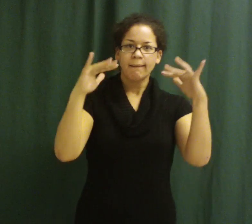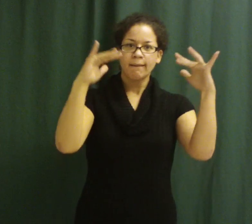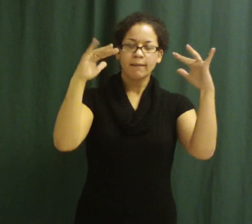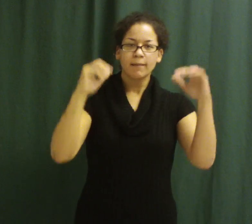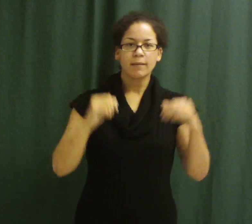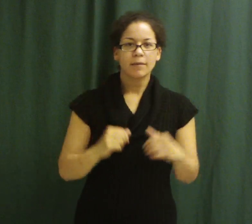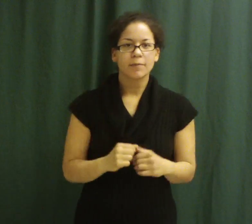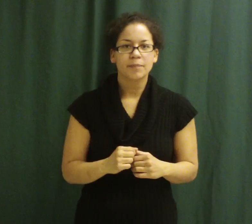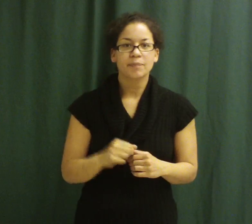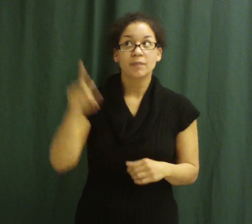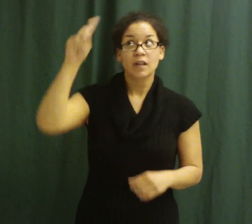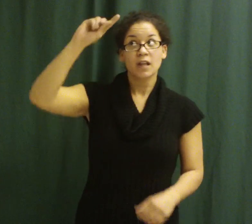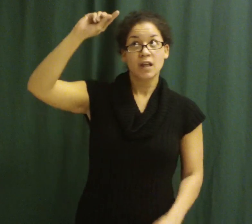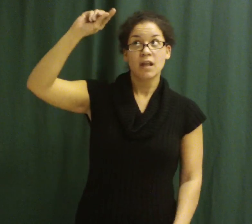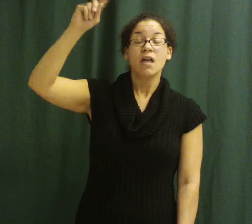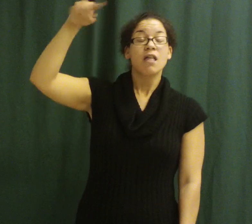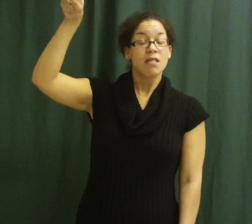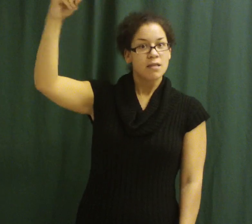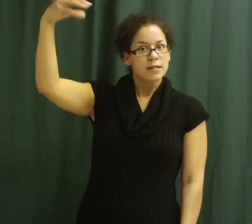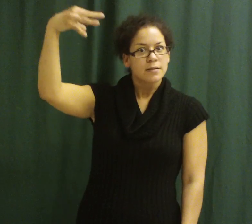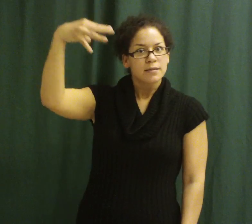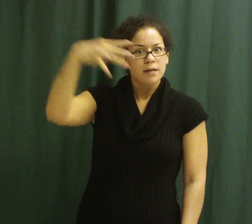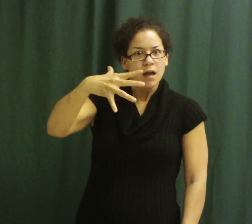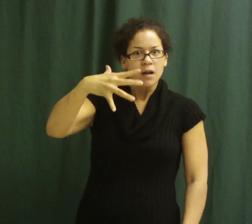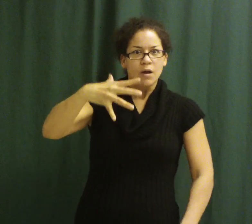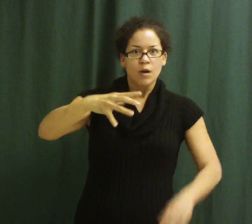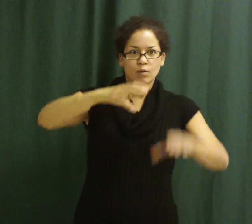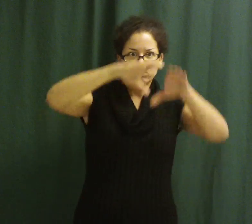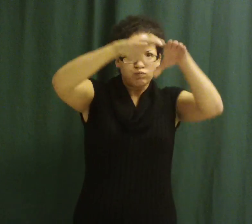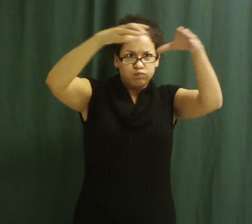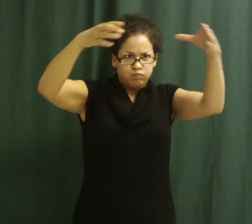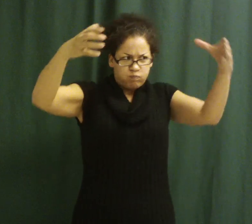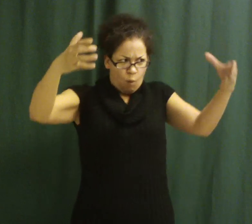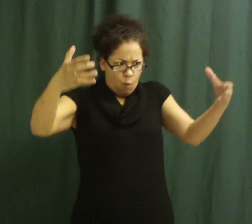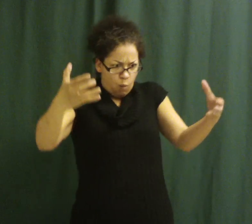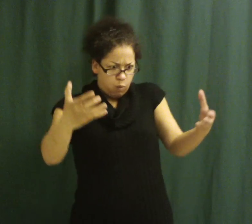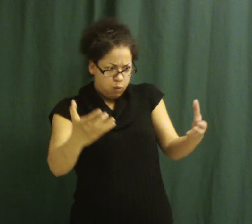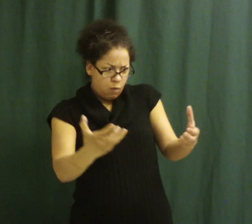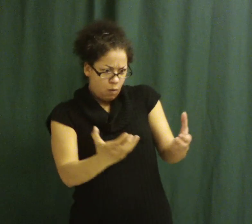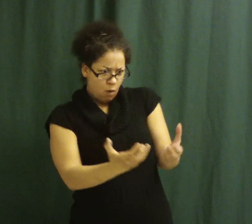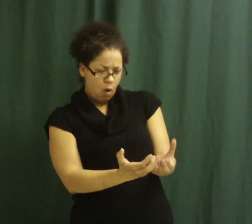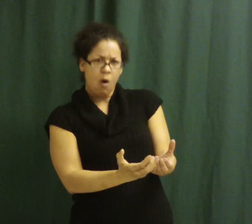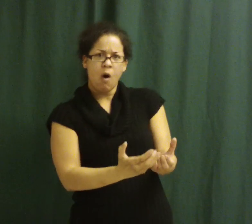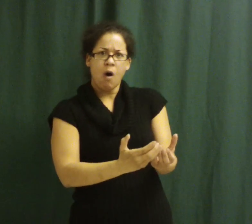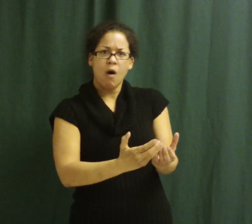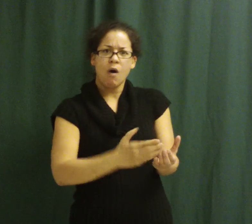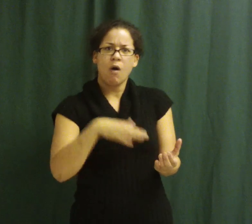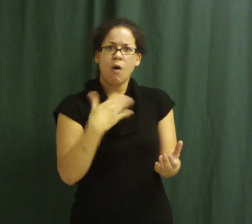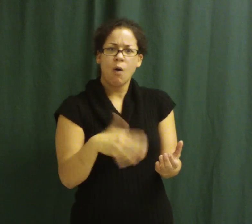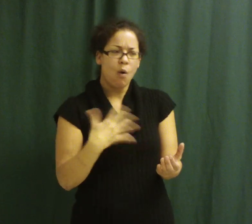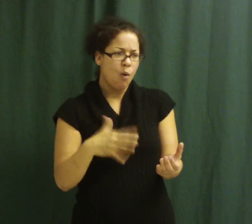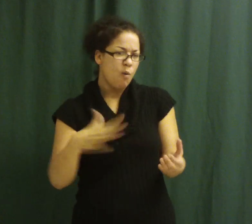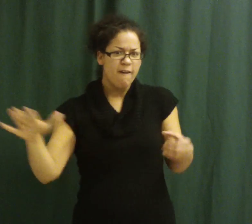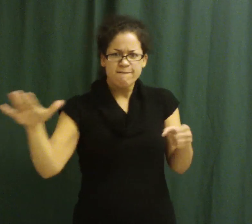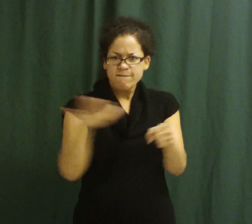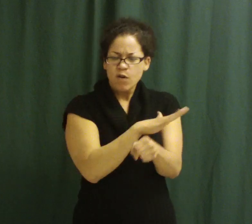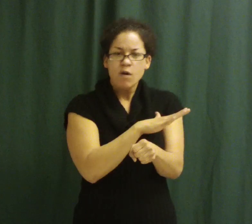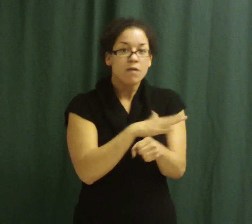The sun's enormous mass, or the amount of matter it contains,